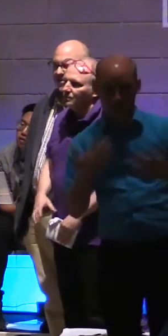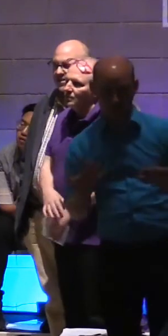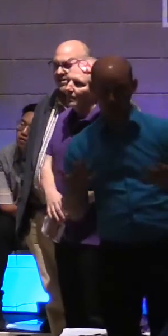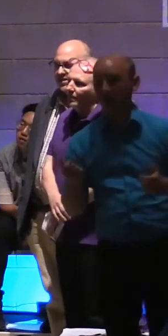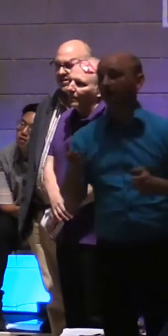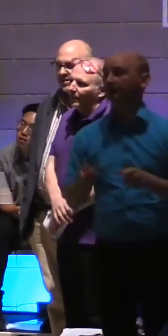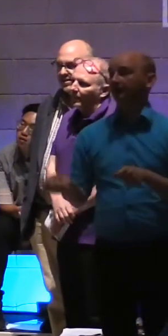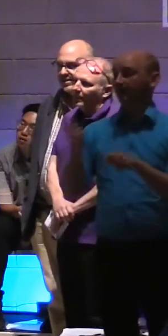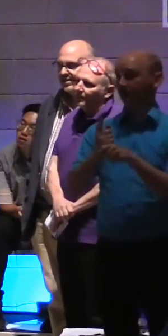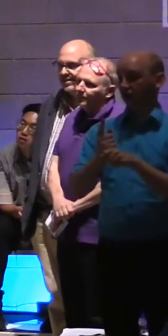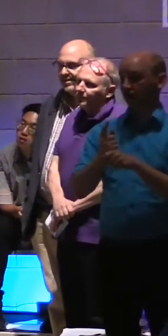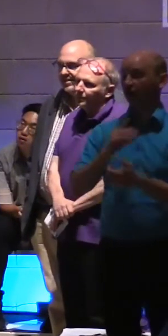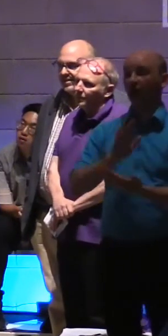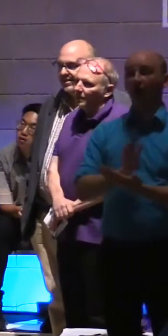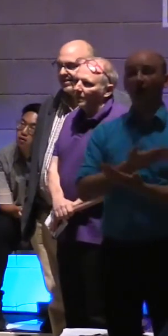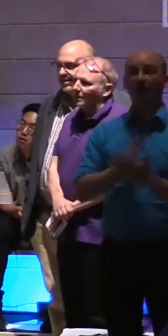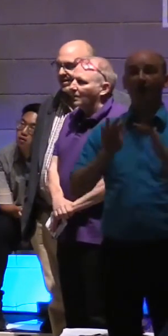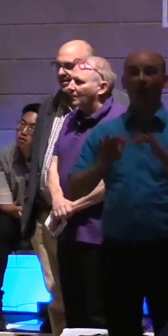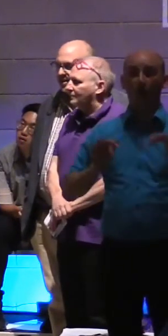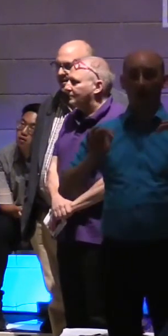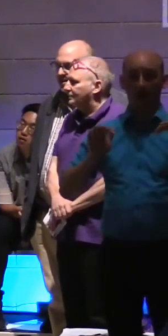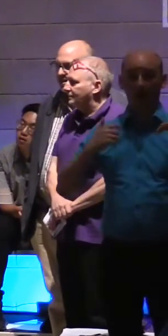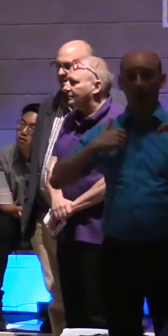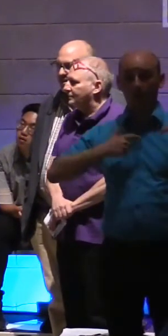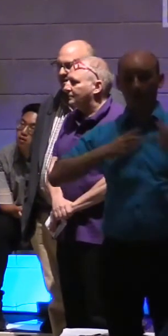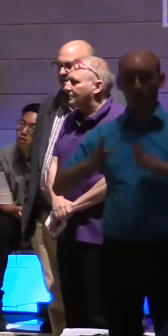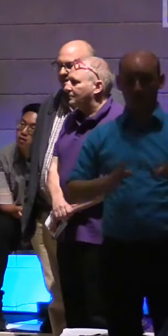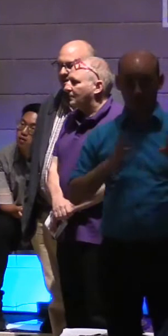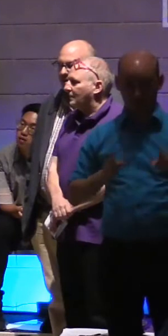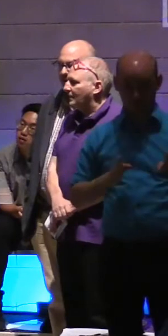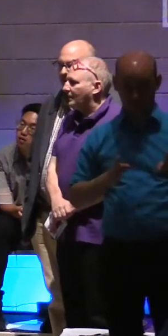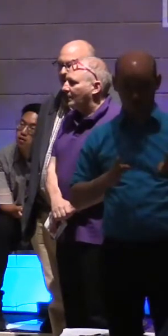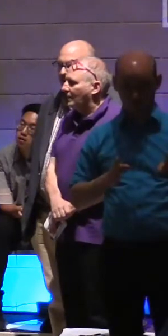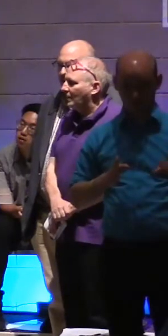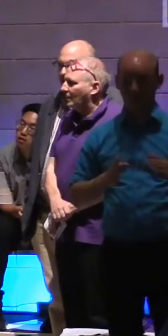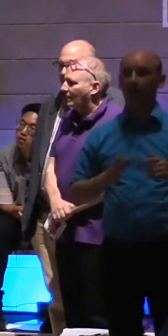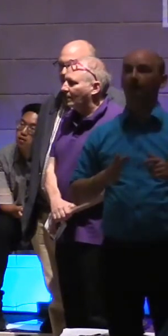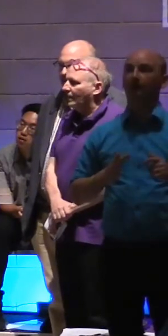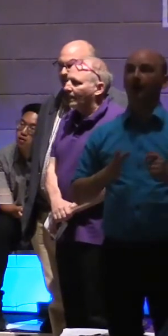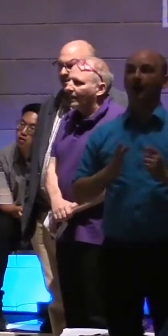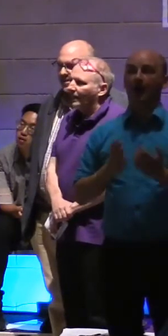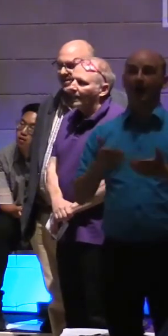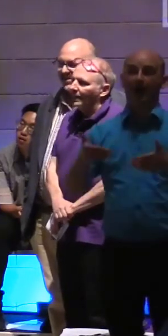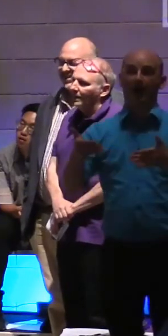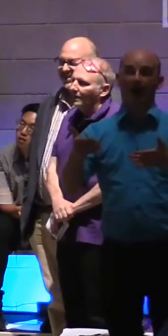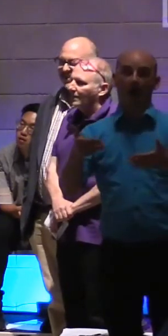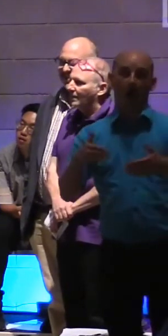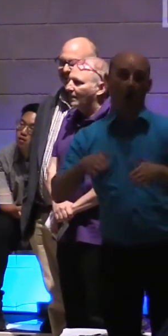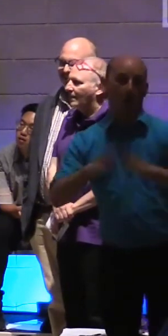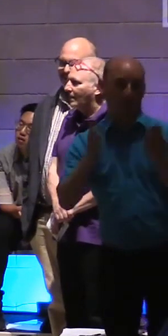year, the choir that we organize, that I'm going to see some of your faces and hear some